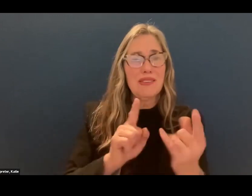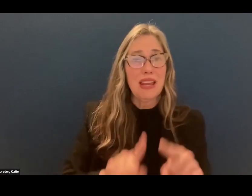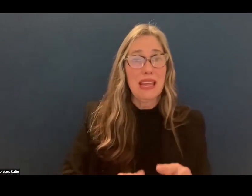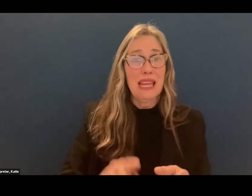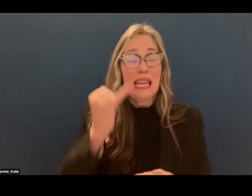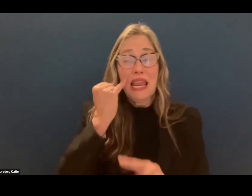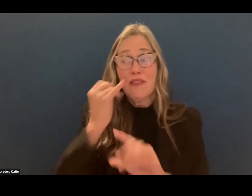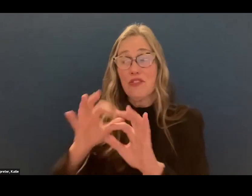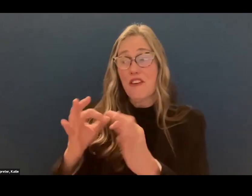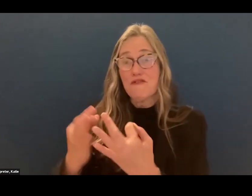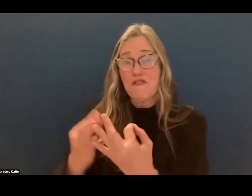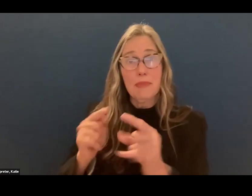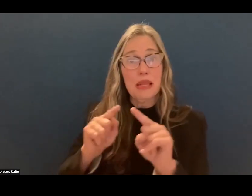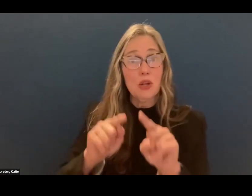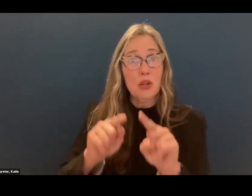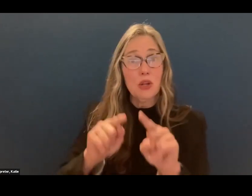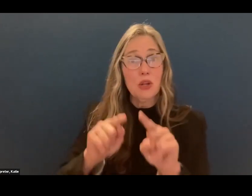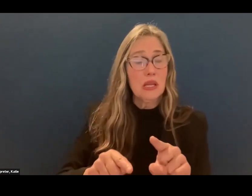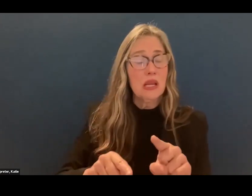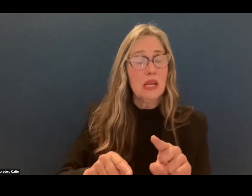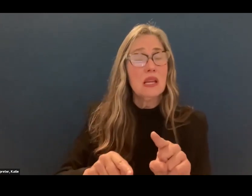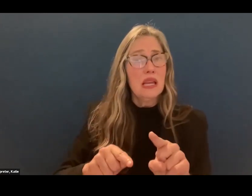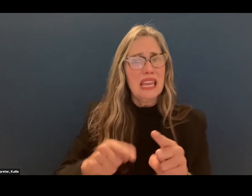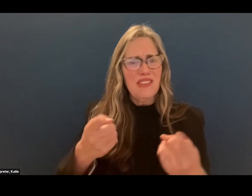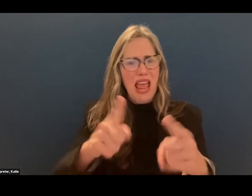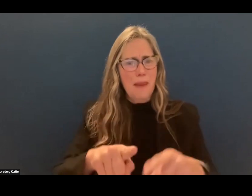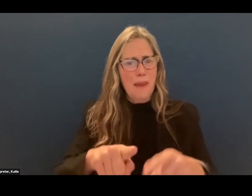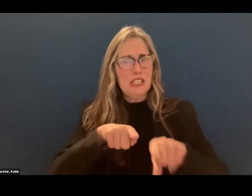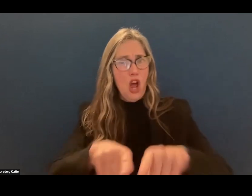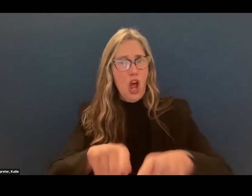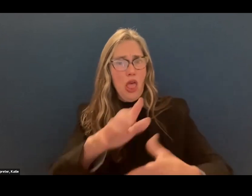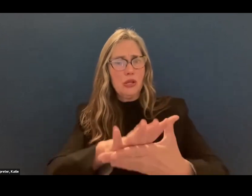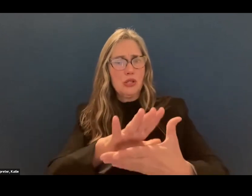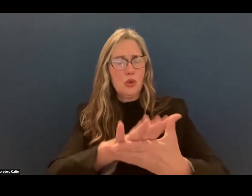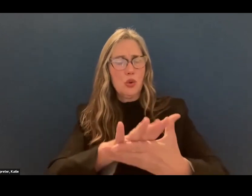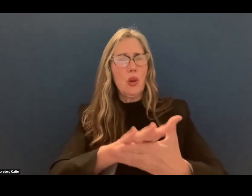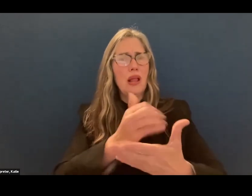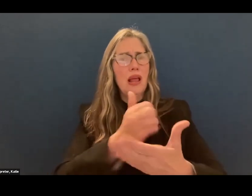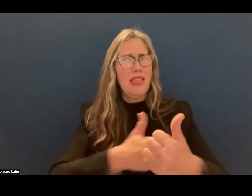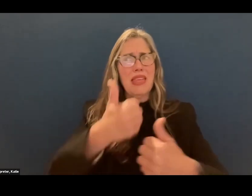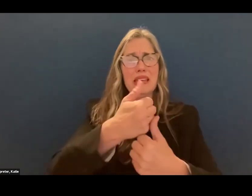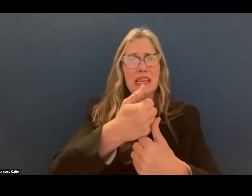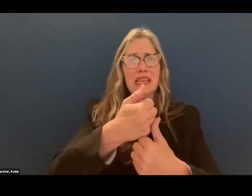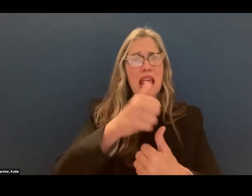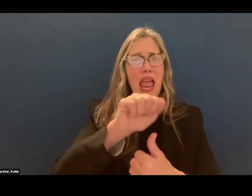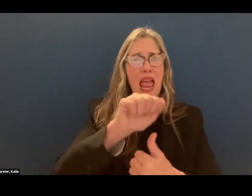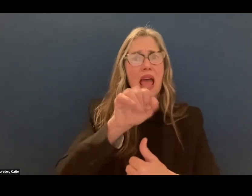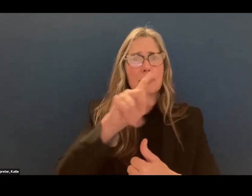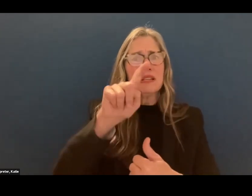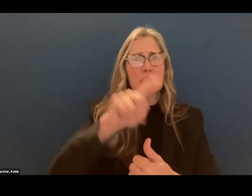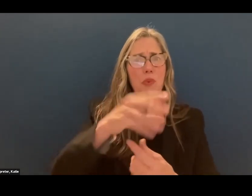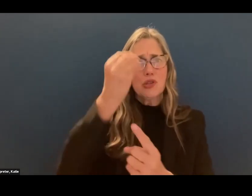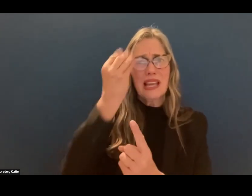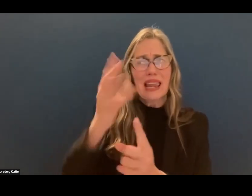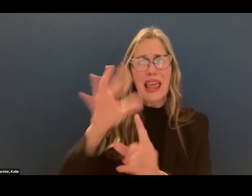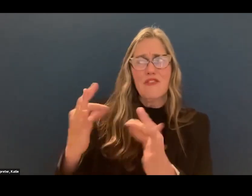admin should let families know. Let me say that just to make sure that it's happening. Should let families know that they have the